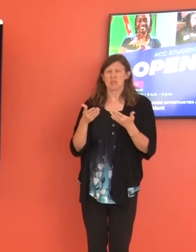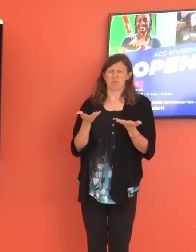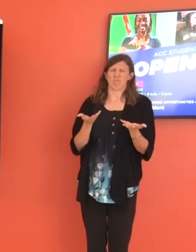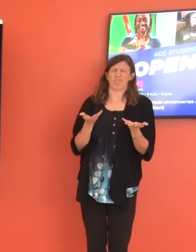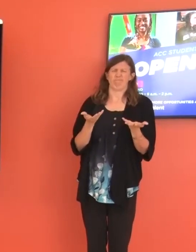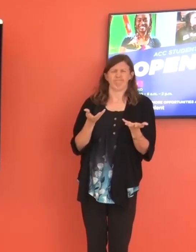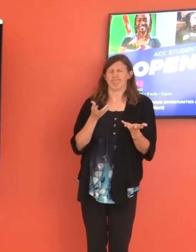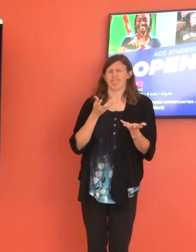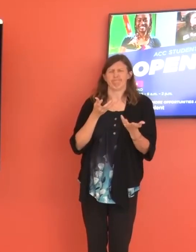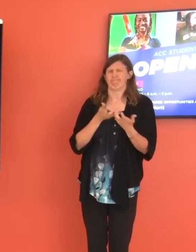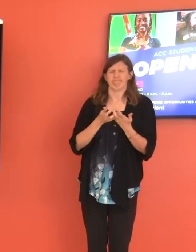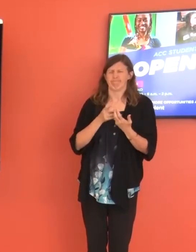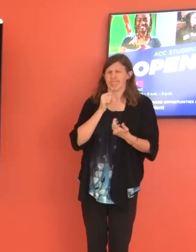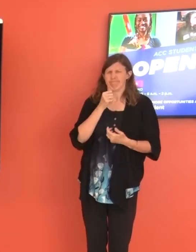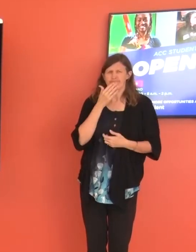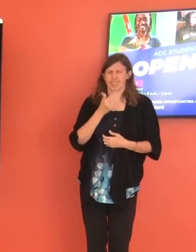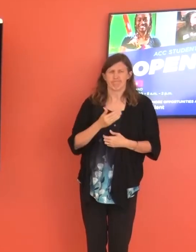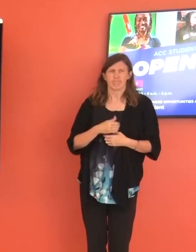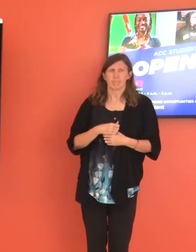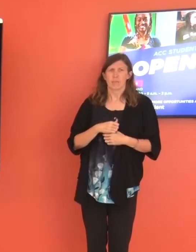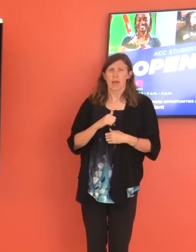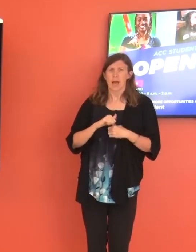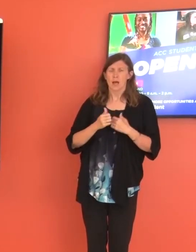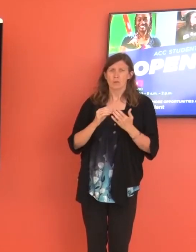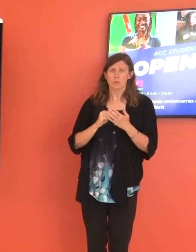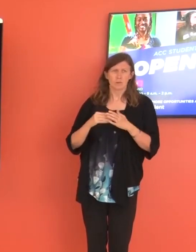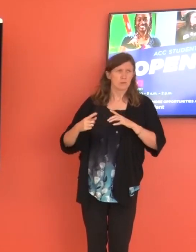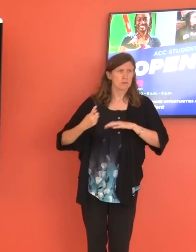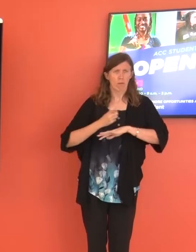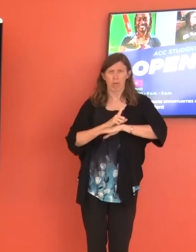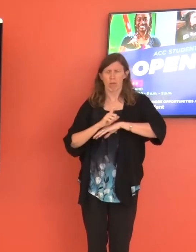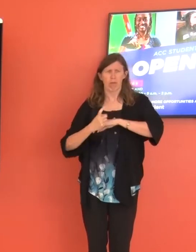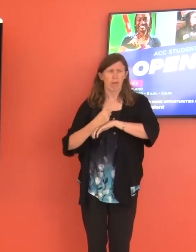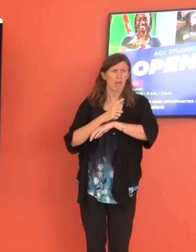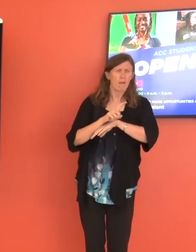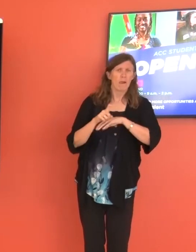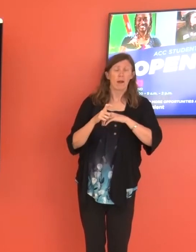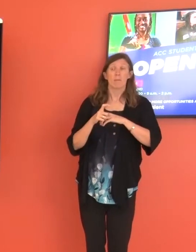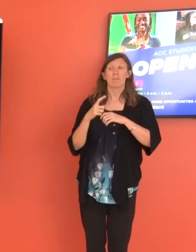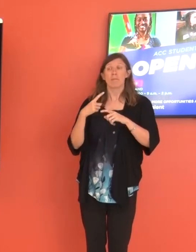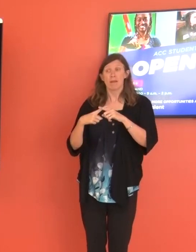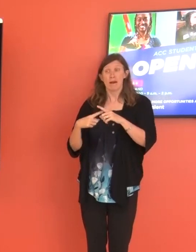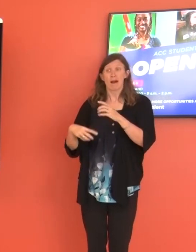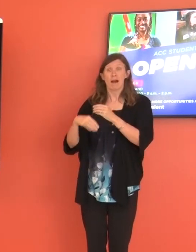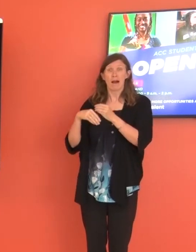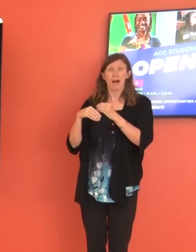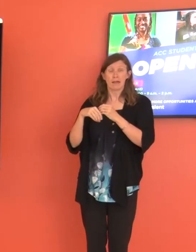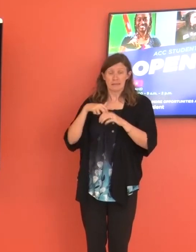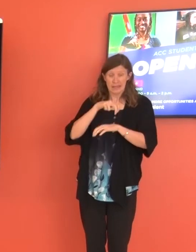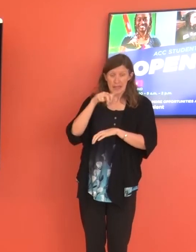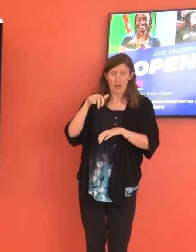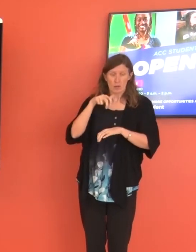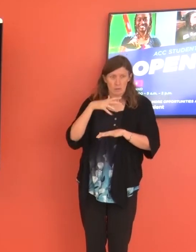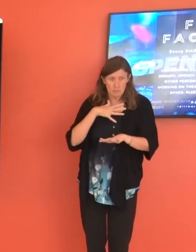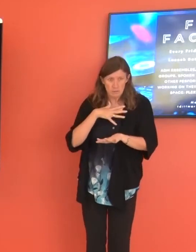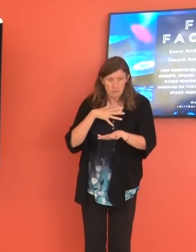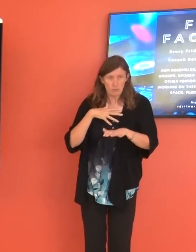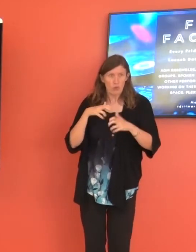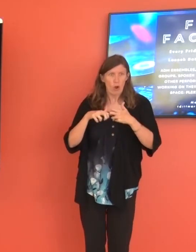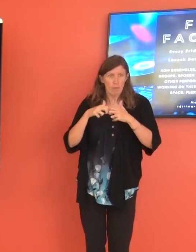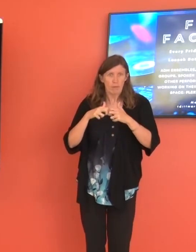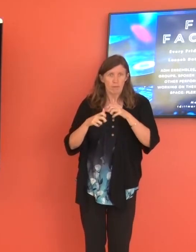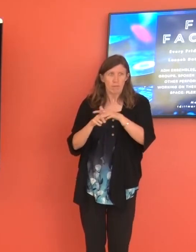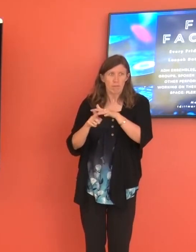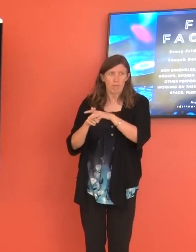adequate. How students got around in there. Plus, we started having problems with the stairwells that they